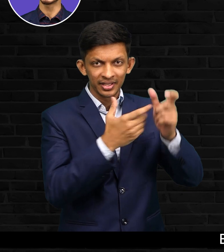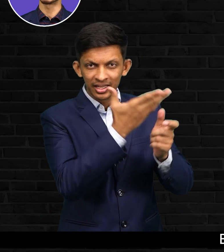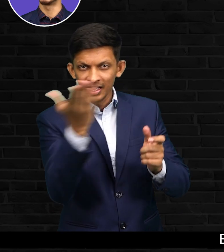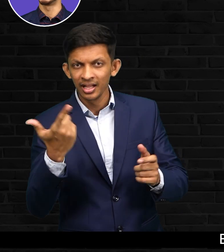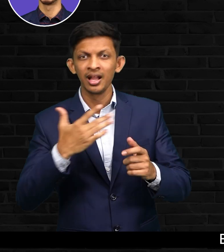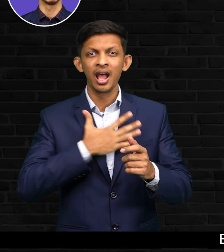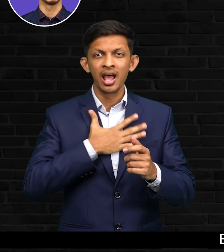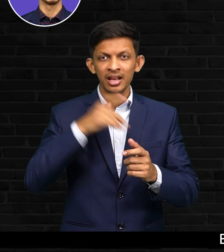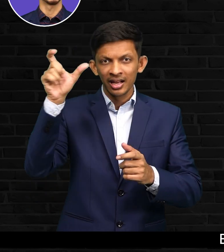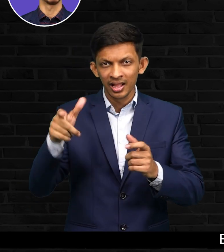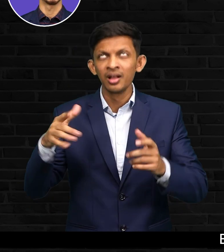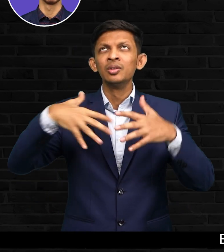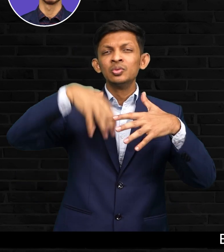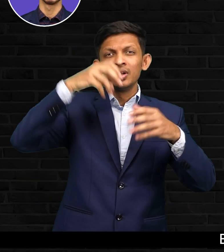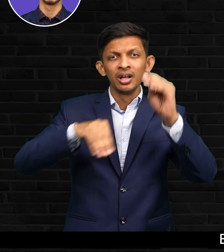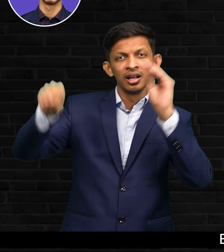biogeochemical,